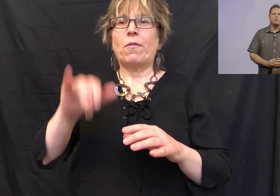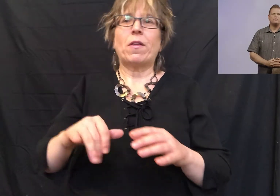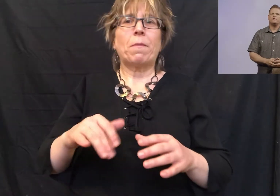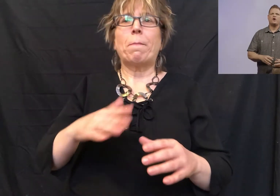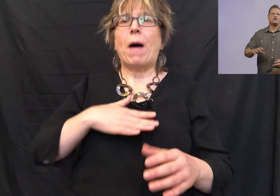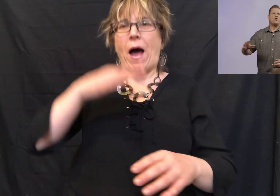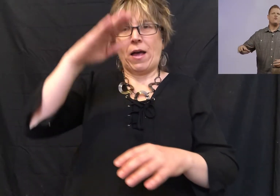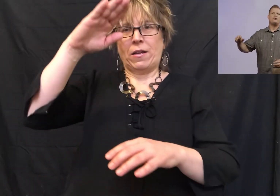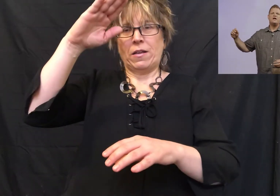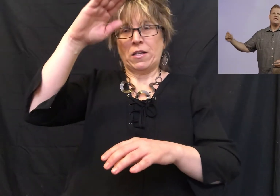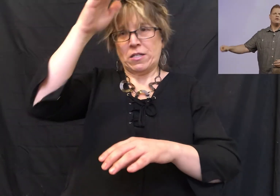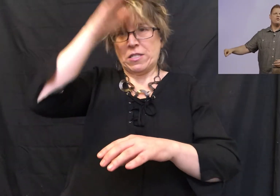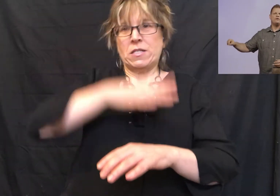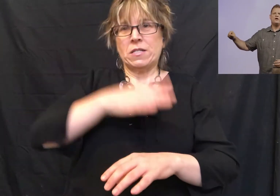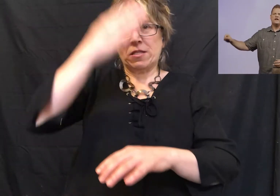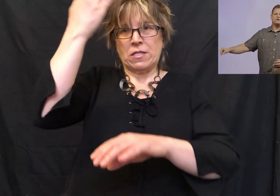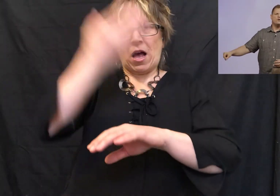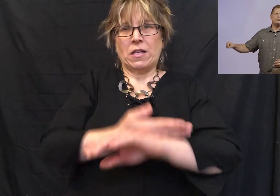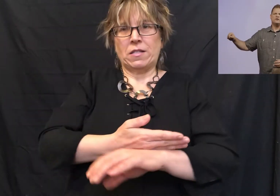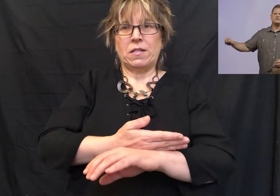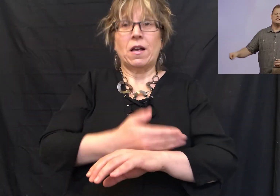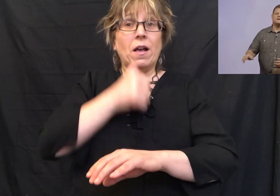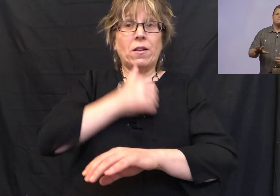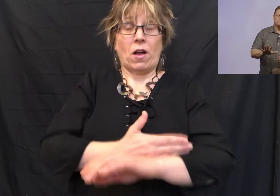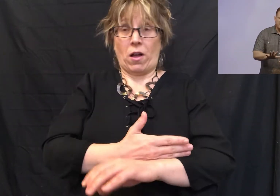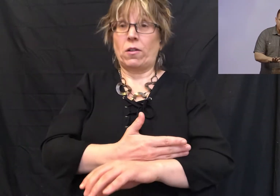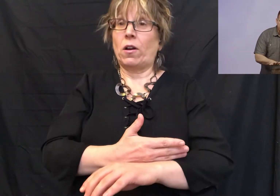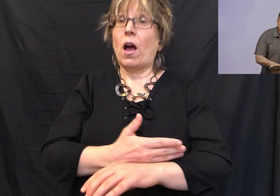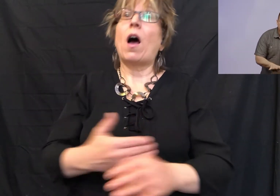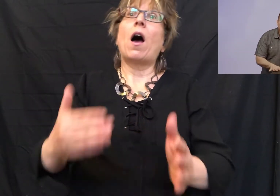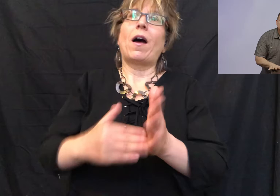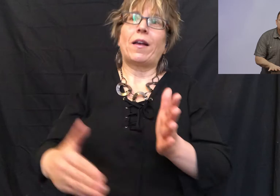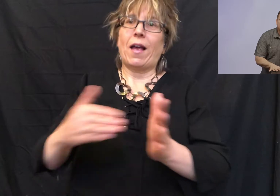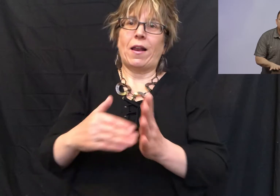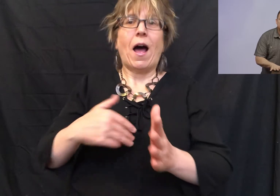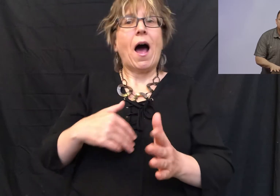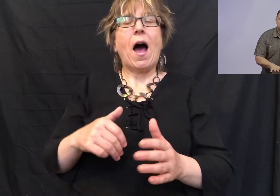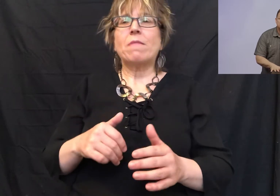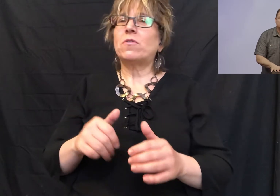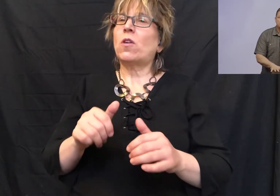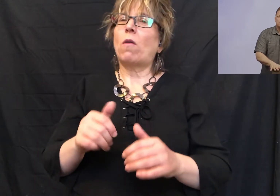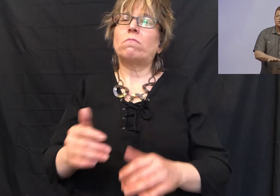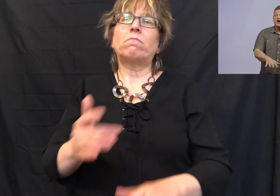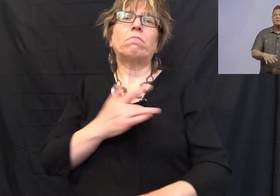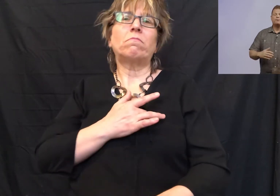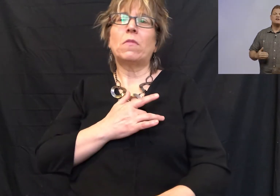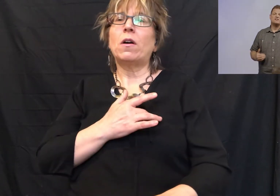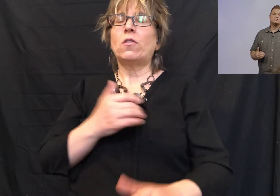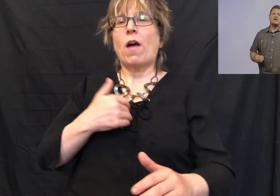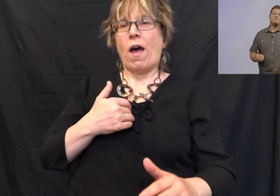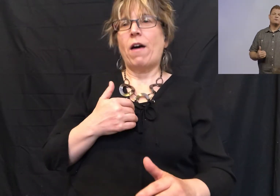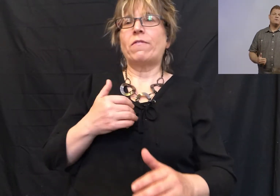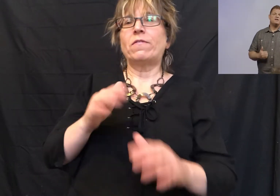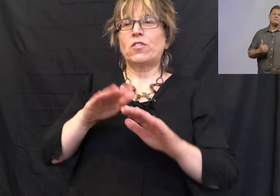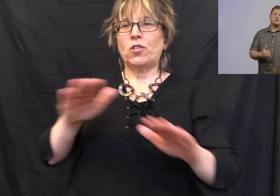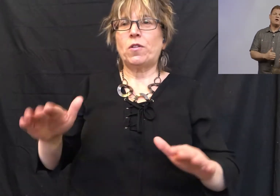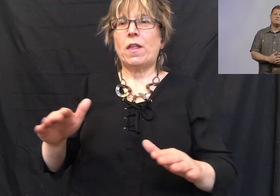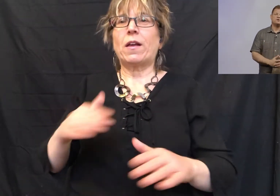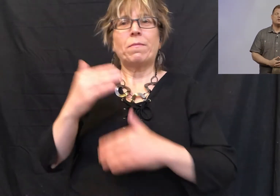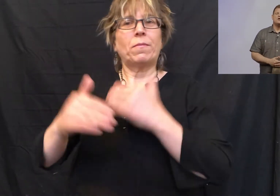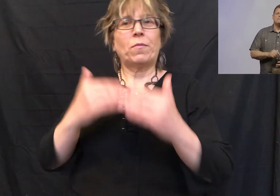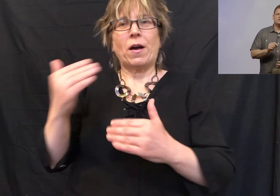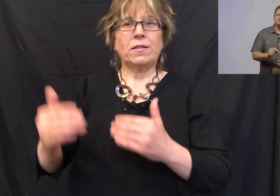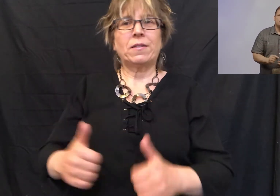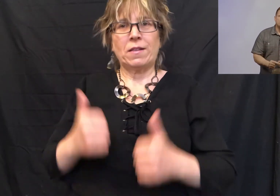boys and my wonderful daughter over and over and over again. I am blessed to have kids who come and process life with me and my